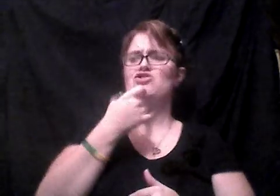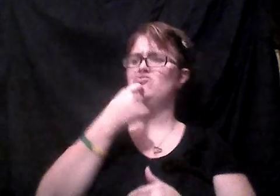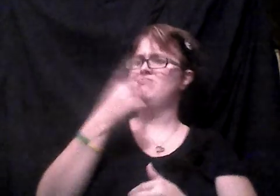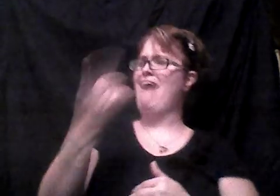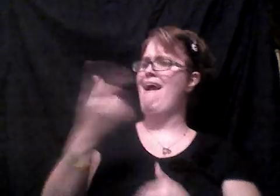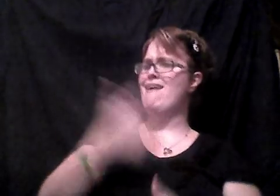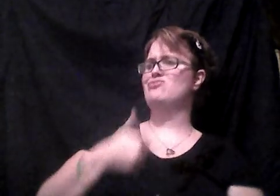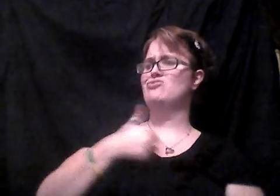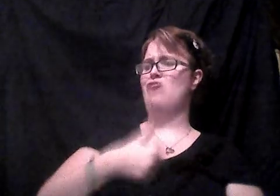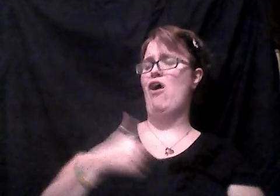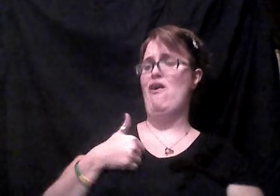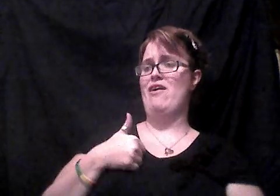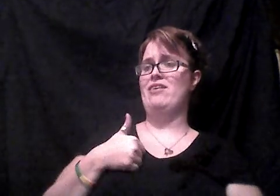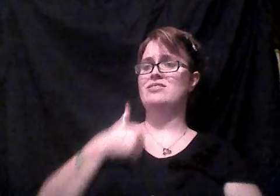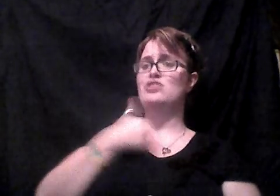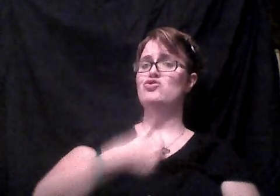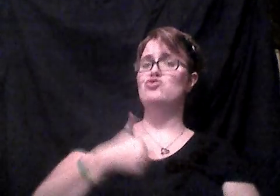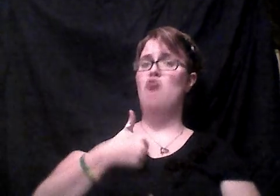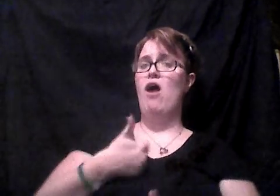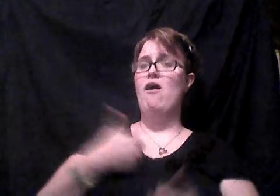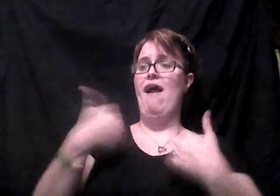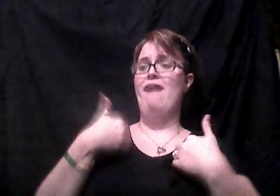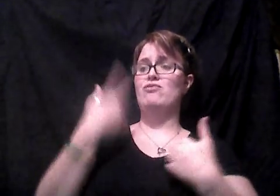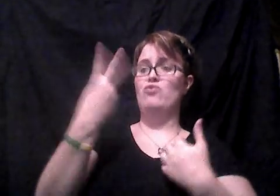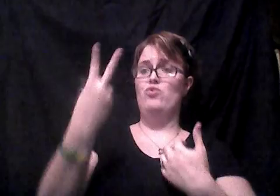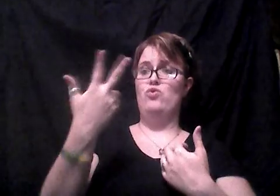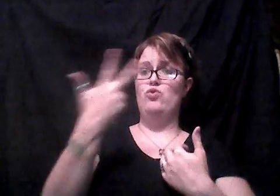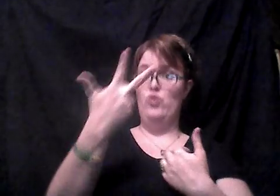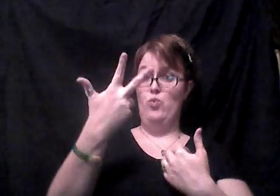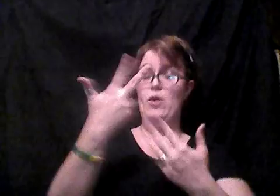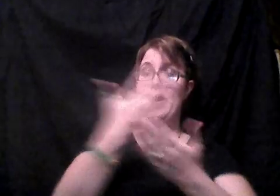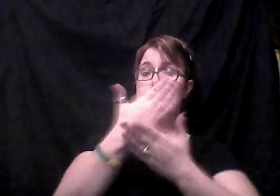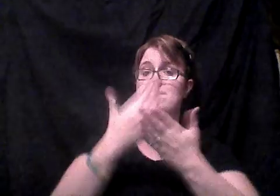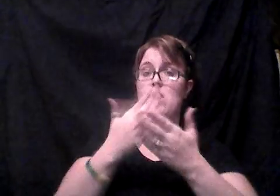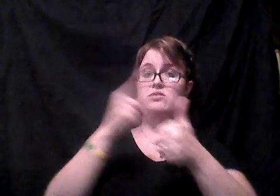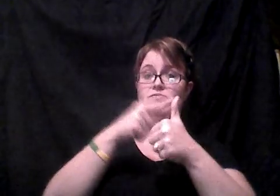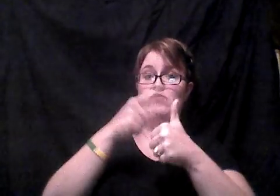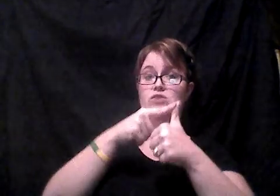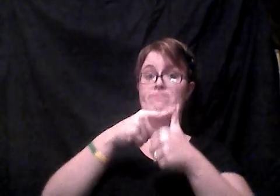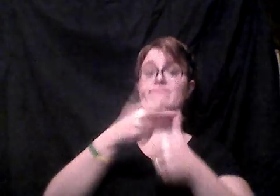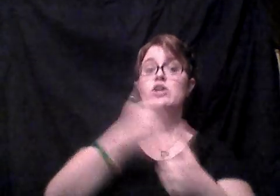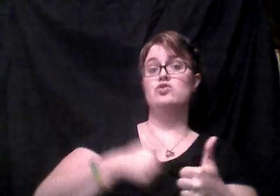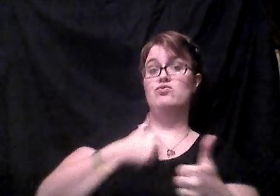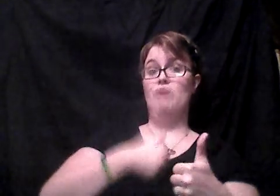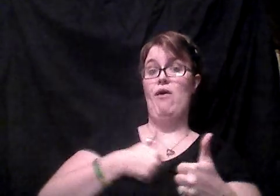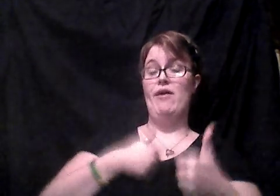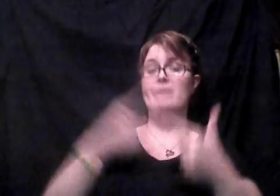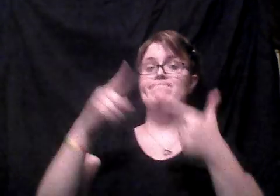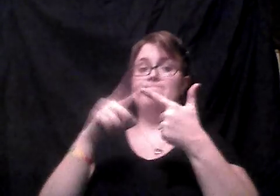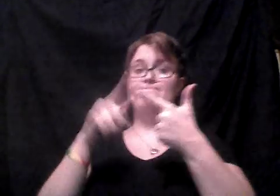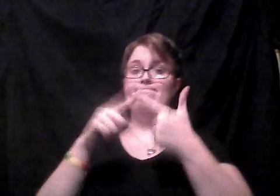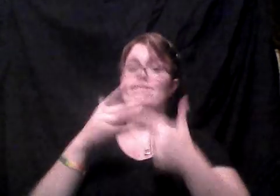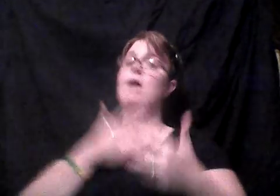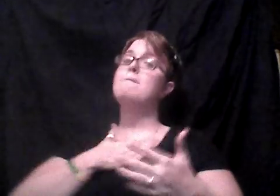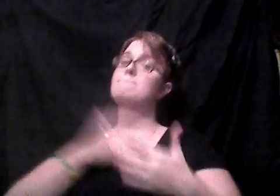has 3 parts. I'm sorry. It was my fault. How do I make it right?